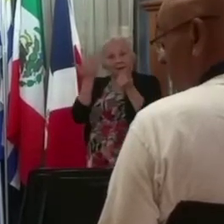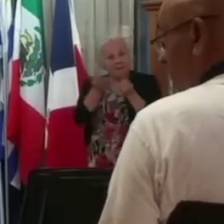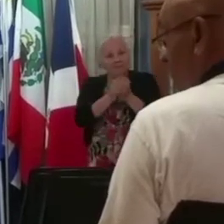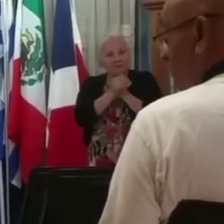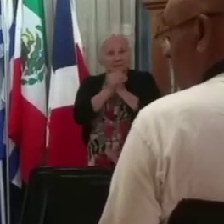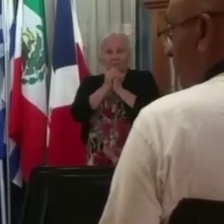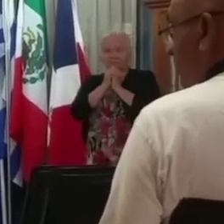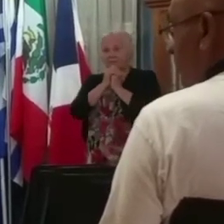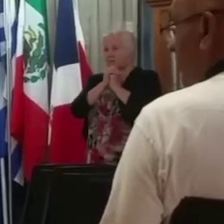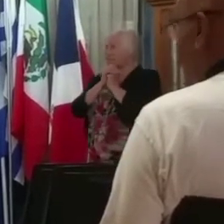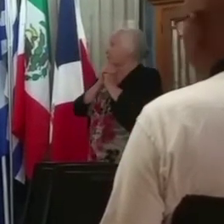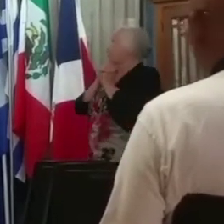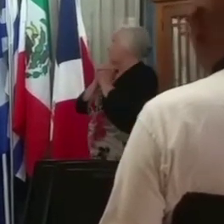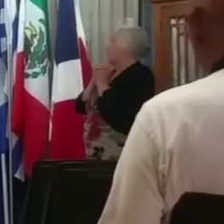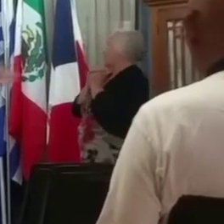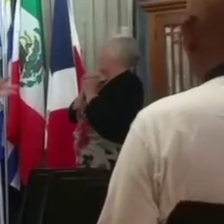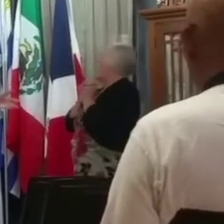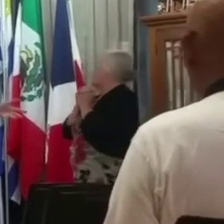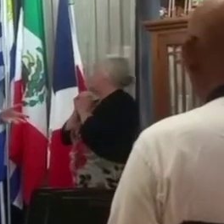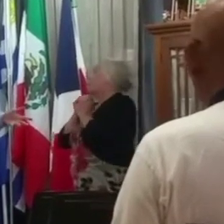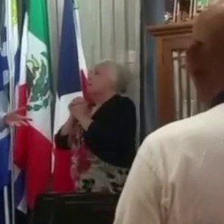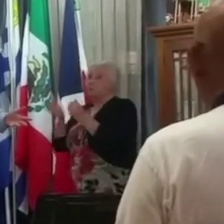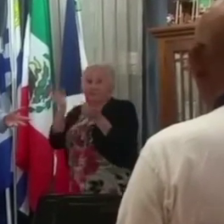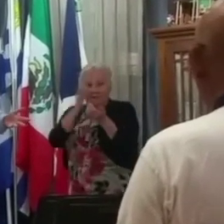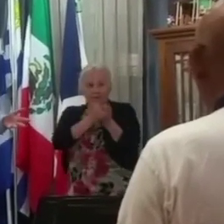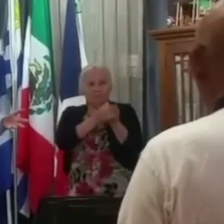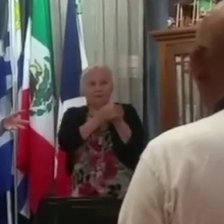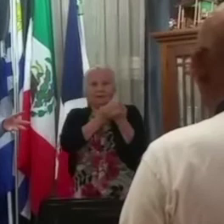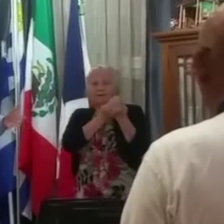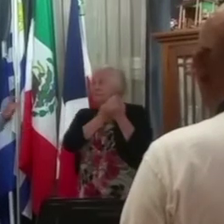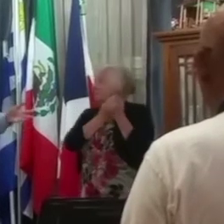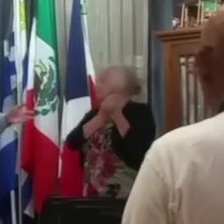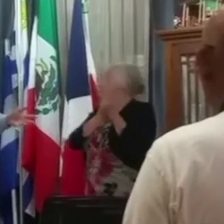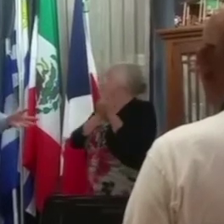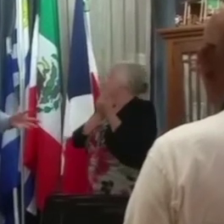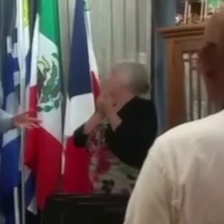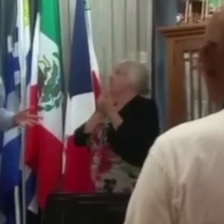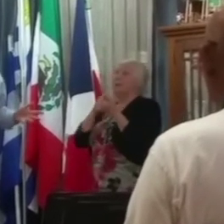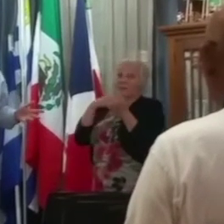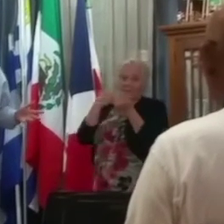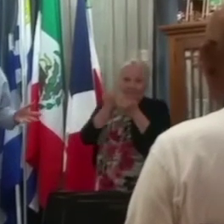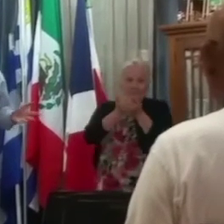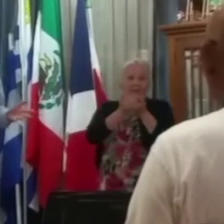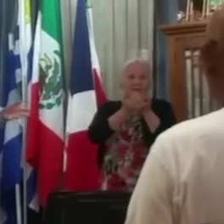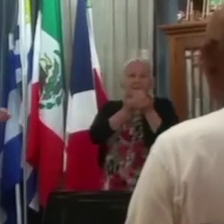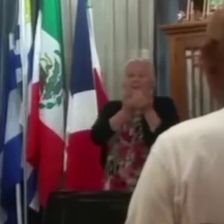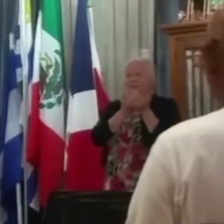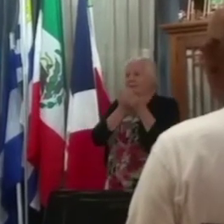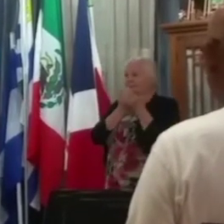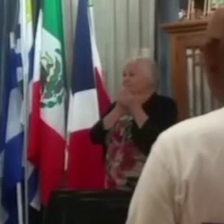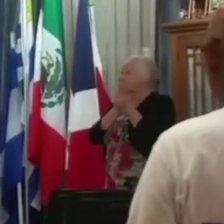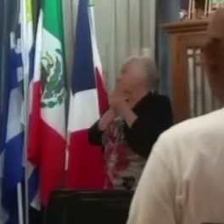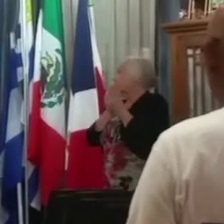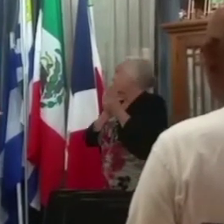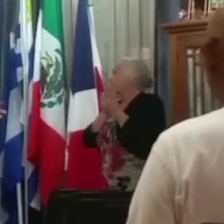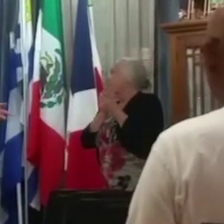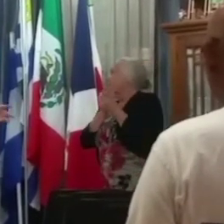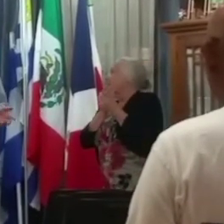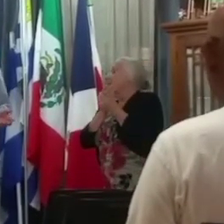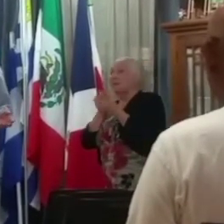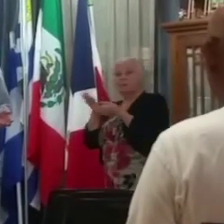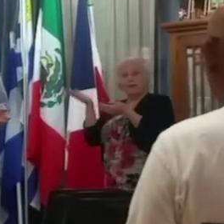Ella quería ir a McDonald's. I waited outside because I was fasting at the time. When Nancy came